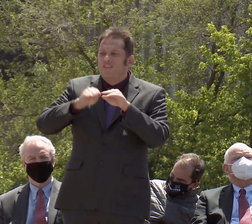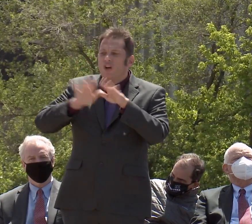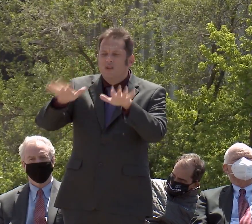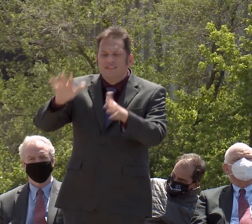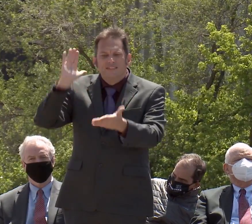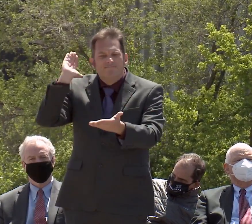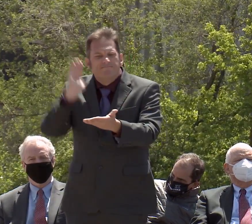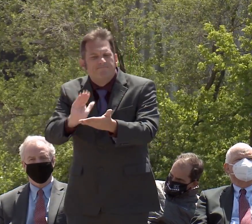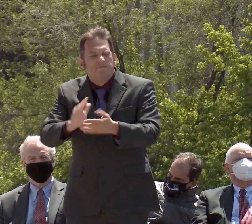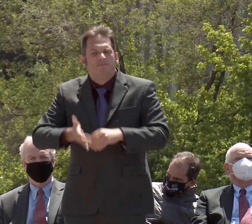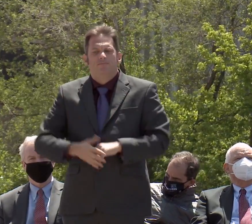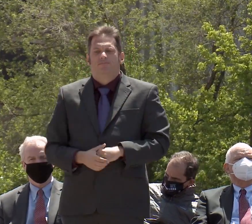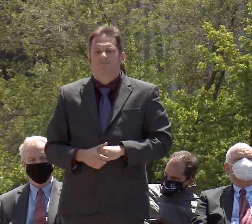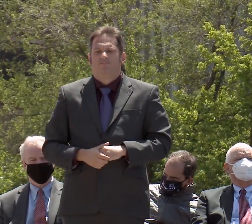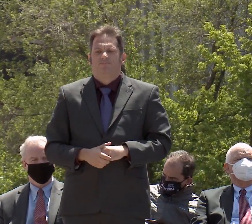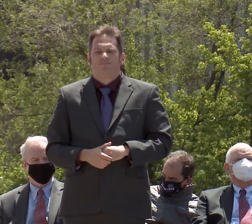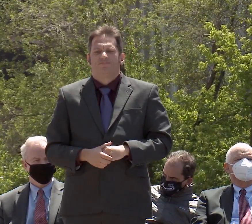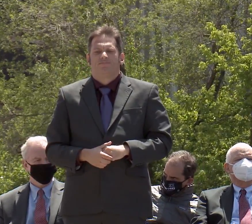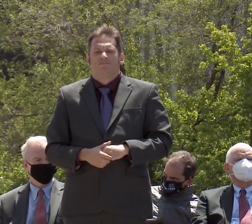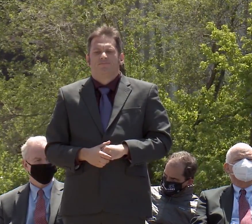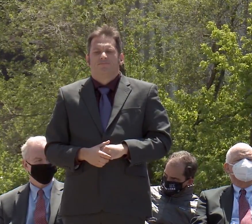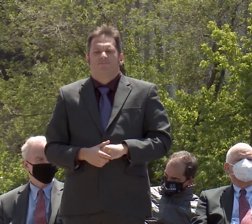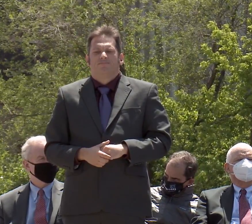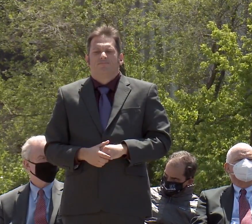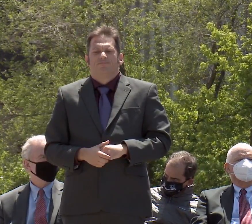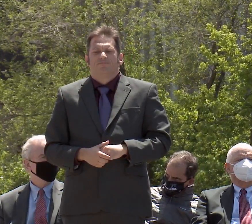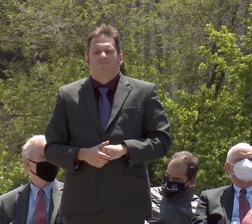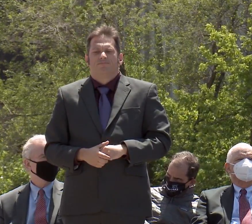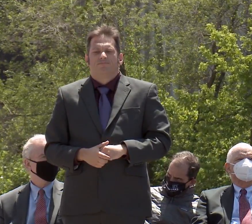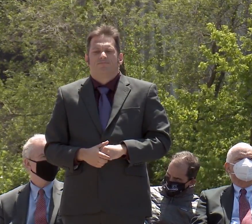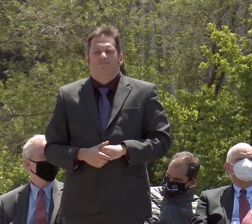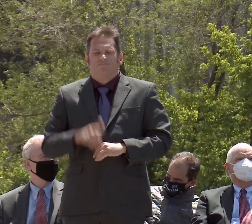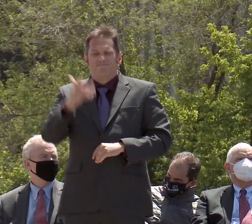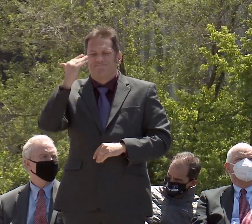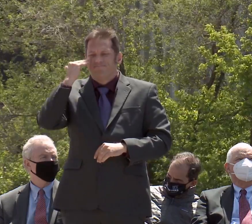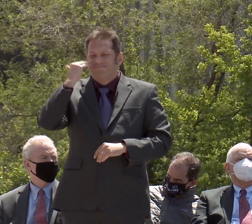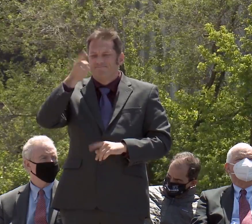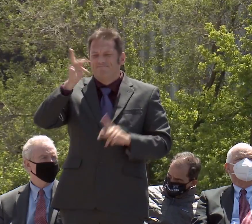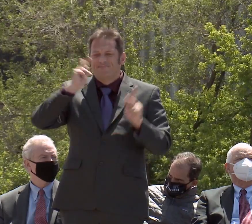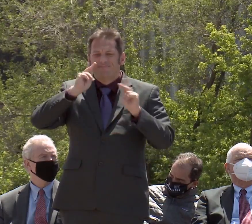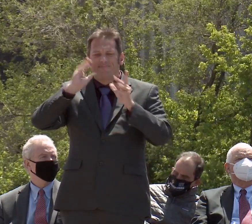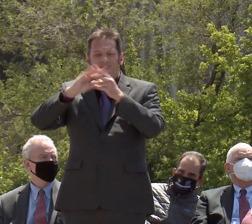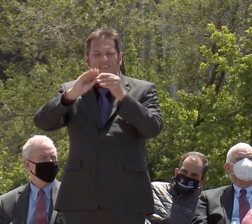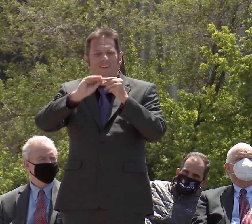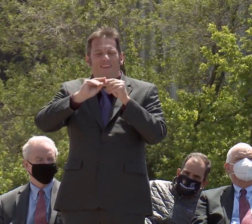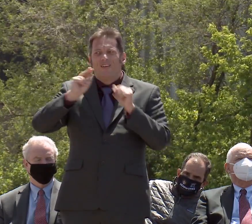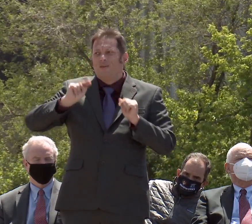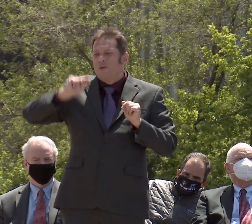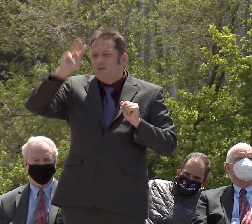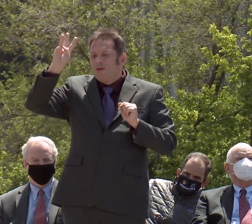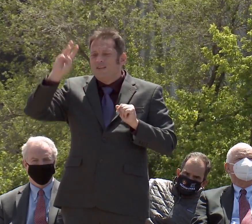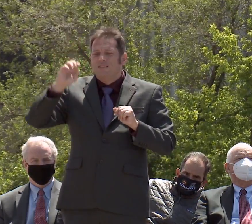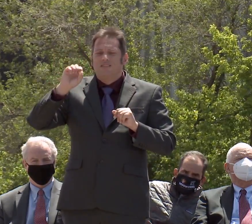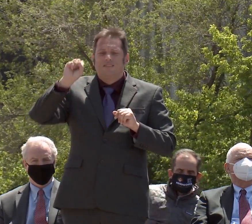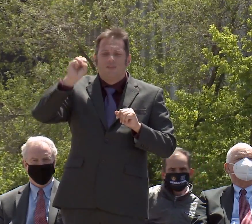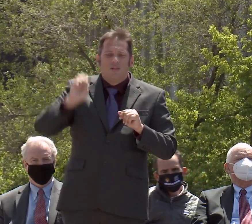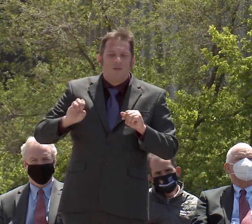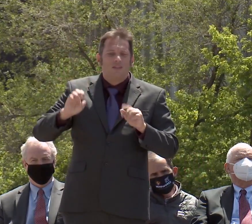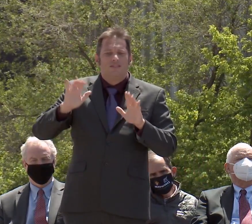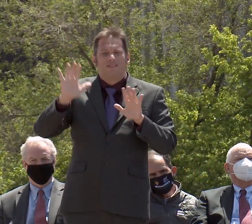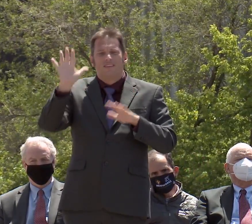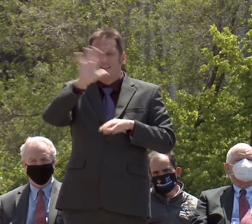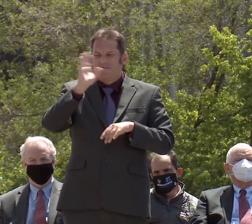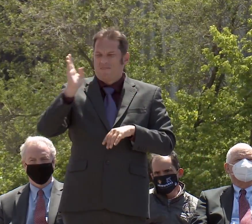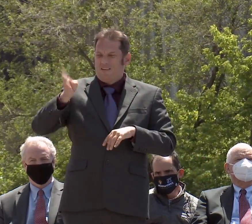City, you are going to hear it. From Northwest Baltimore to Southwest Baltimore to East Baltimore to West Baltimore, you are going to